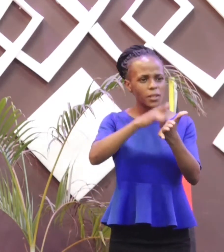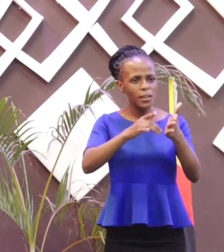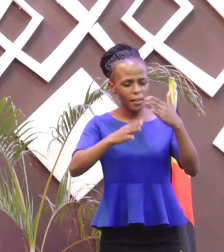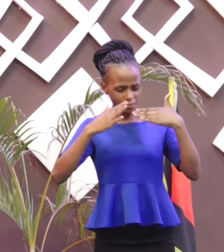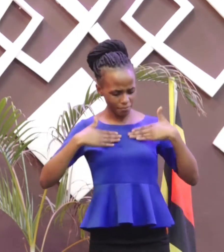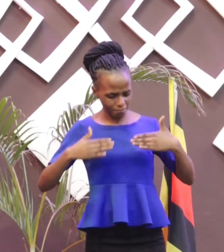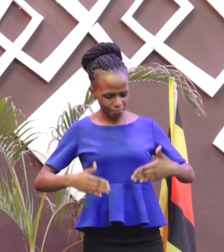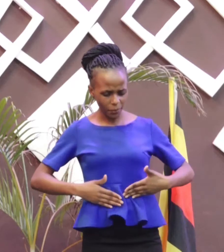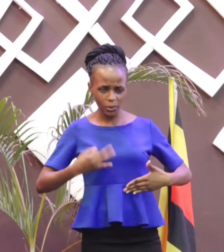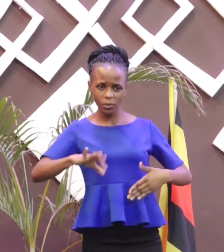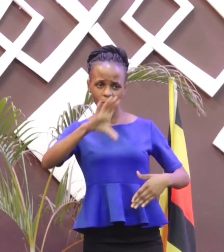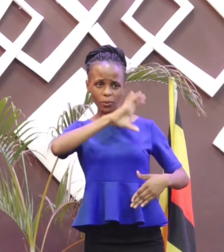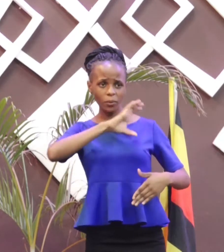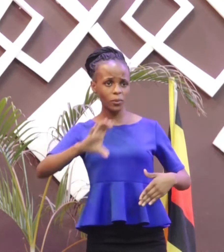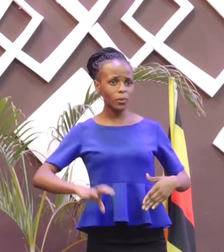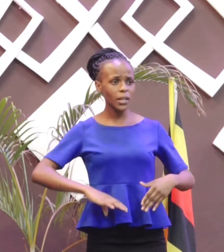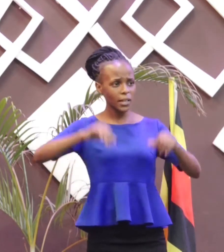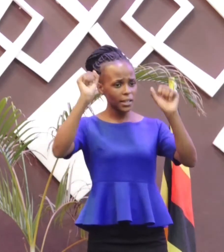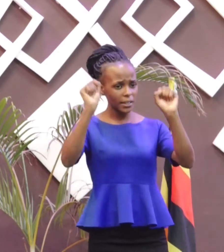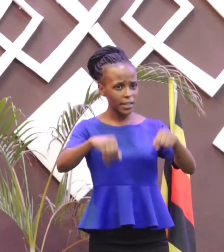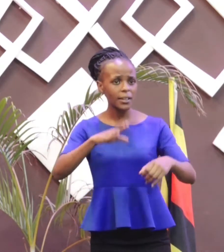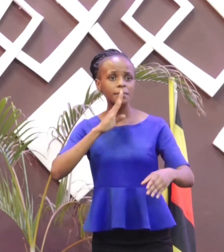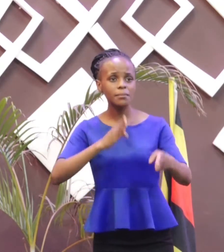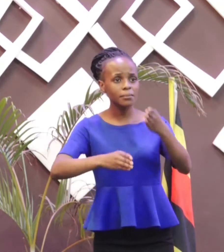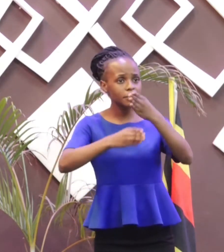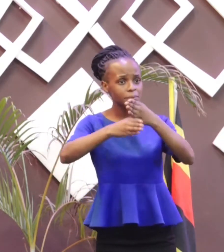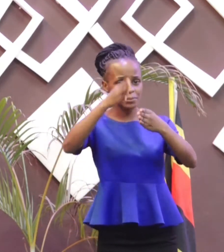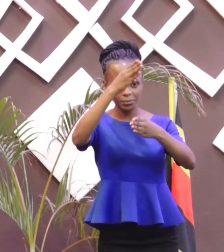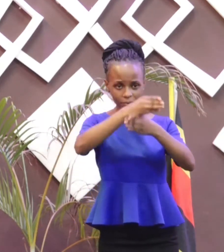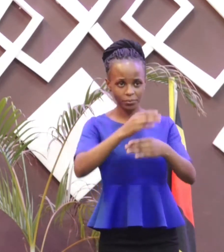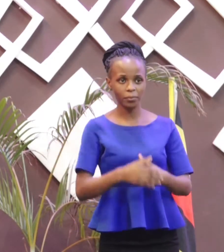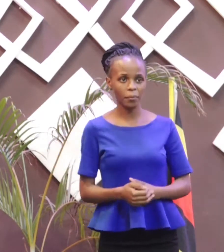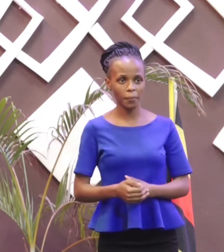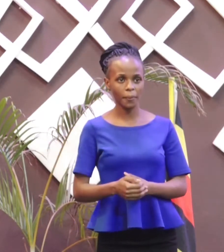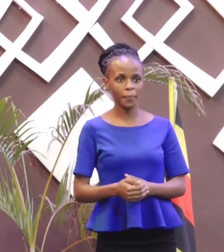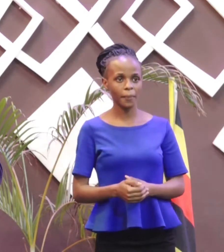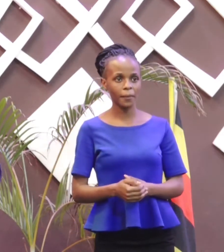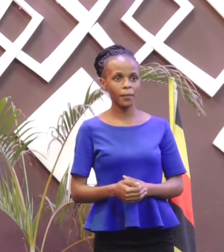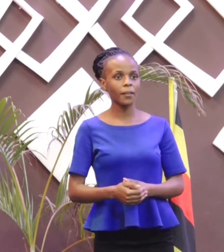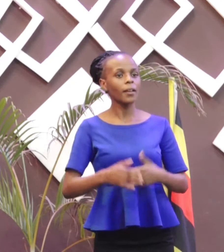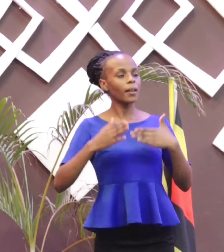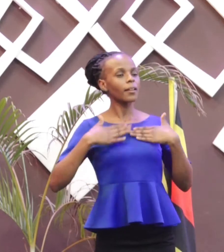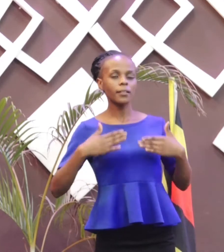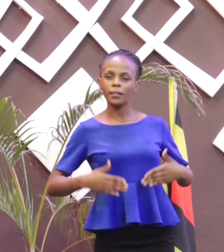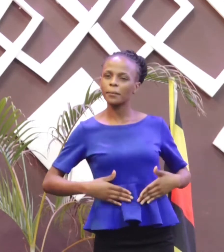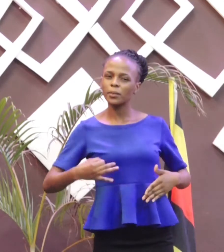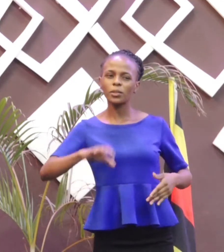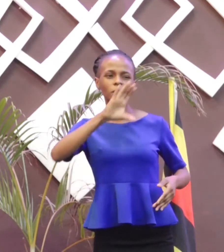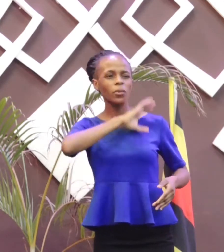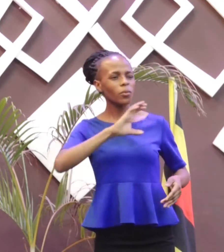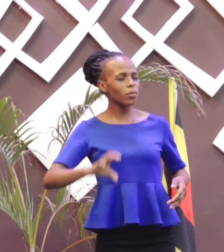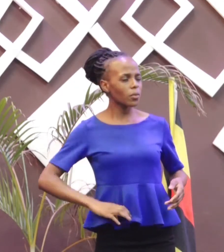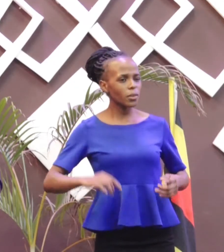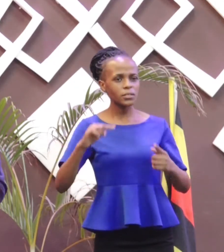be built up, nti olw'okuzimba omubiri gwa Kristo, the body of Christ to be built